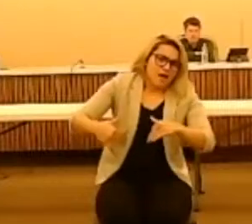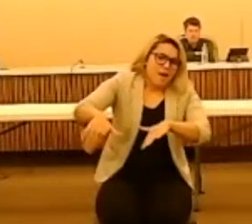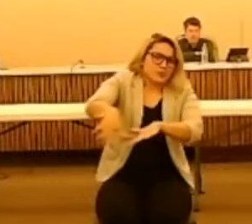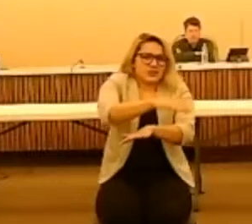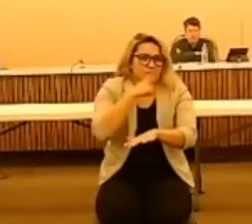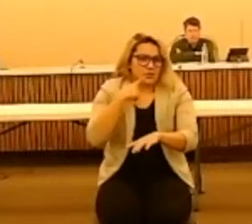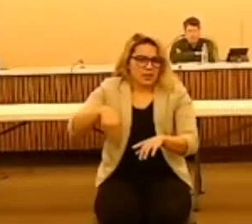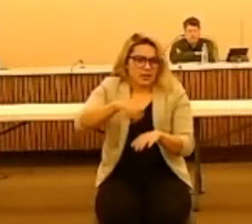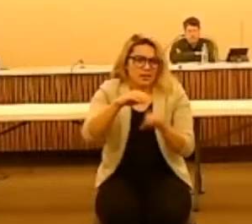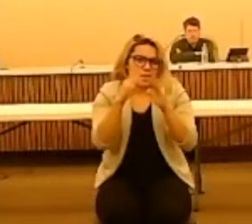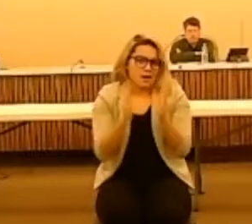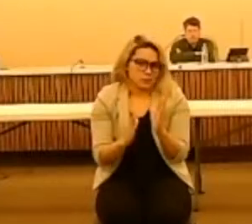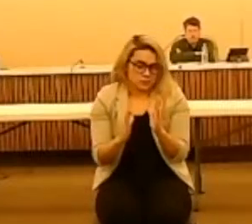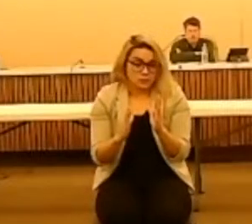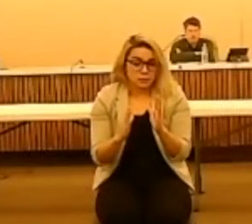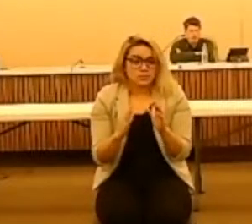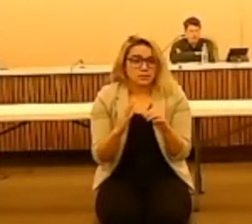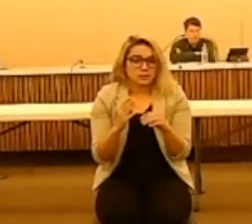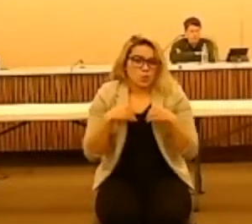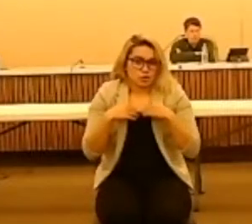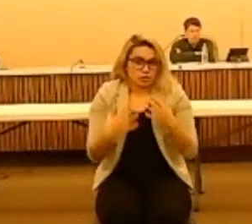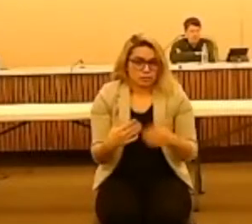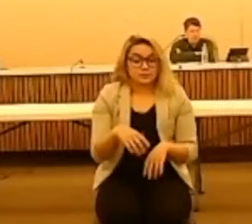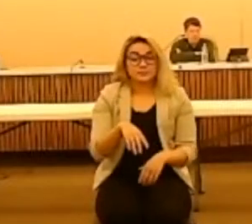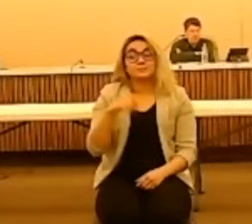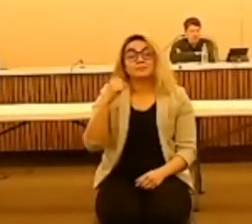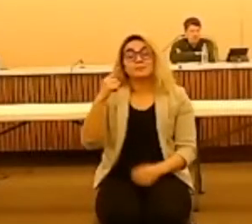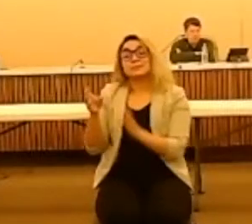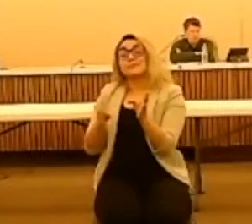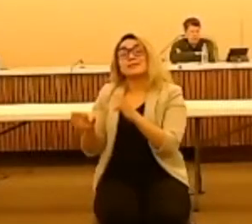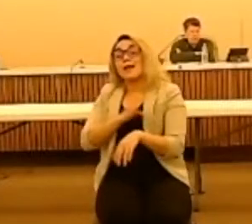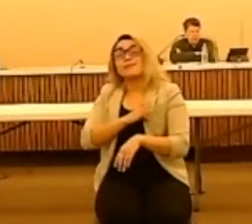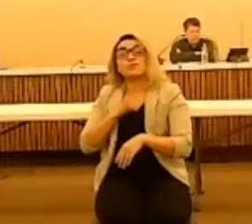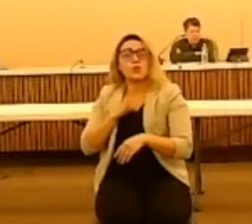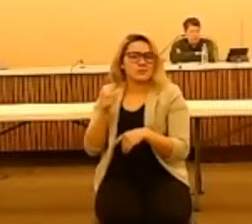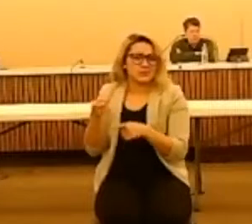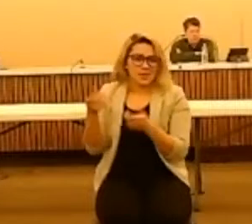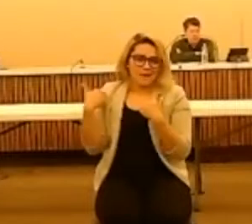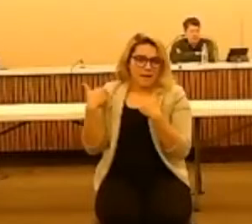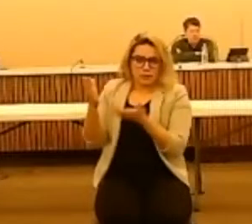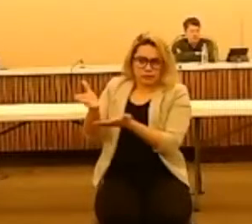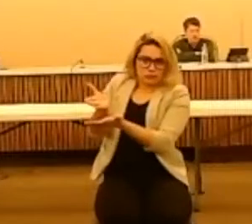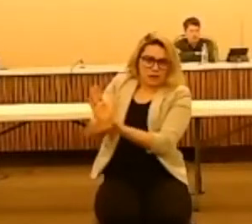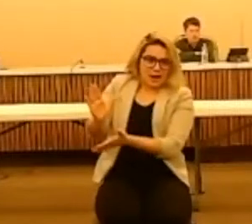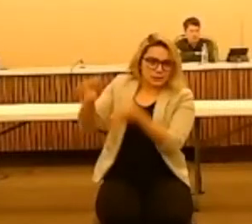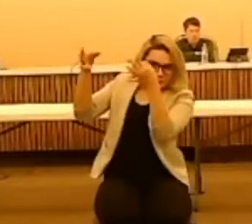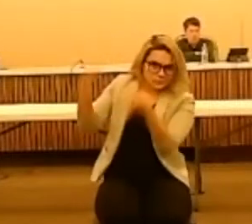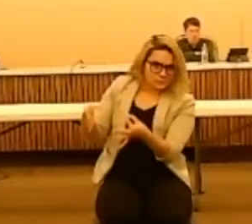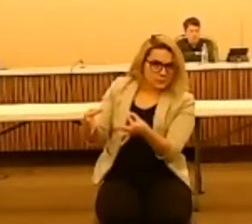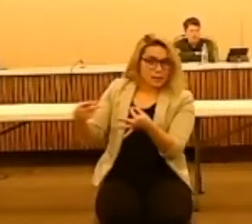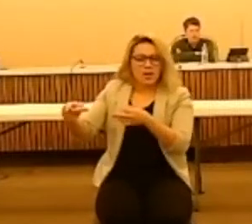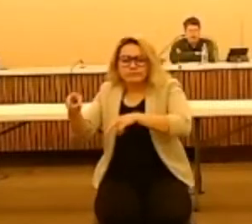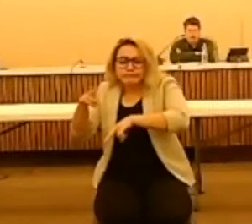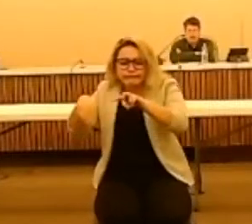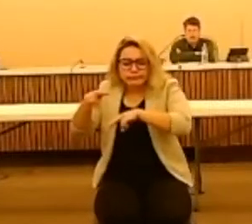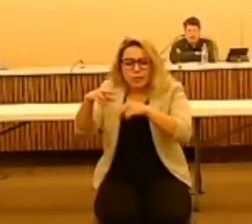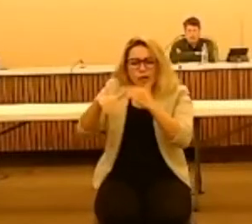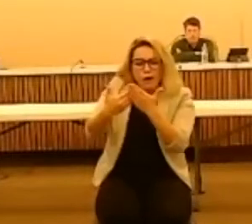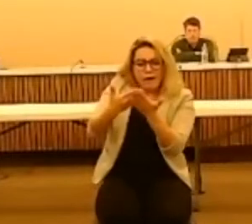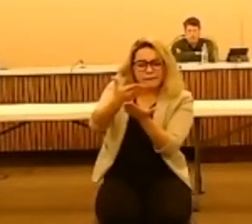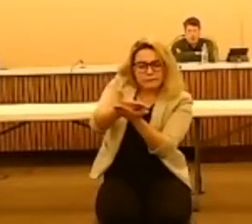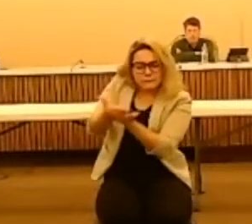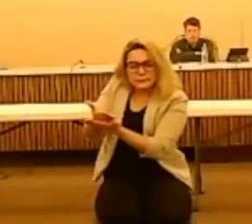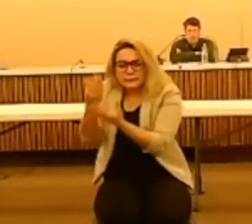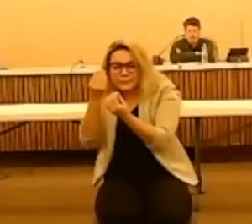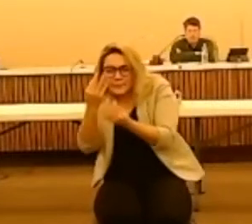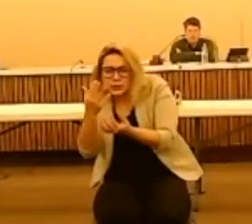the planning board is a discretionary board. They have the ability to look at that and make that judgment call on a